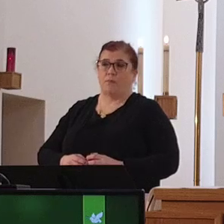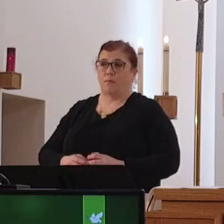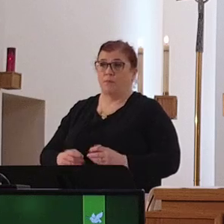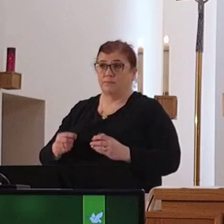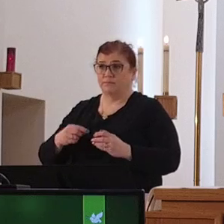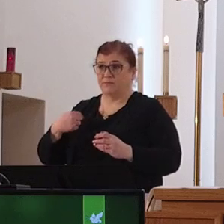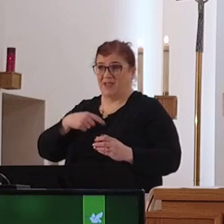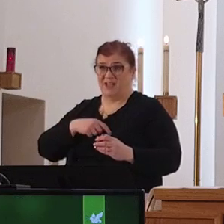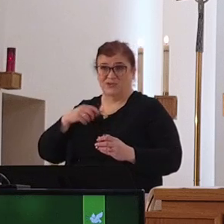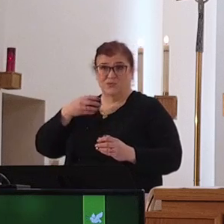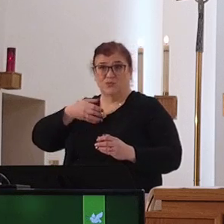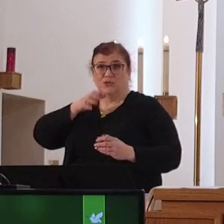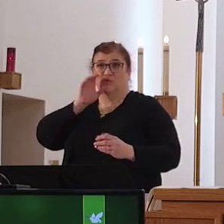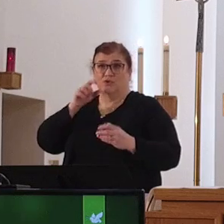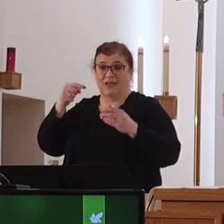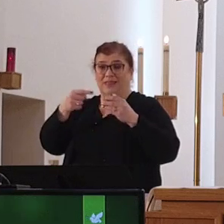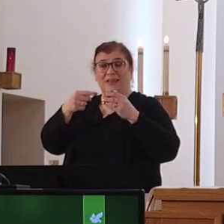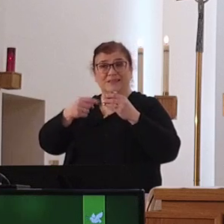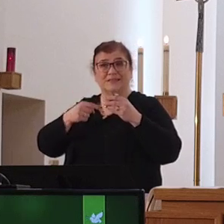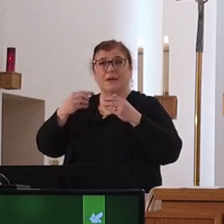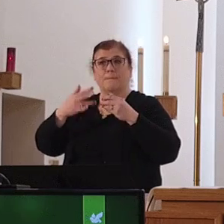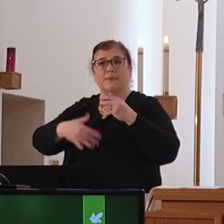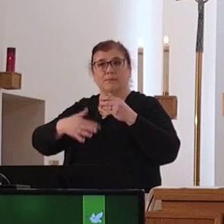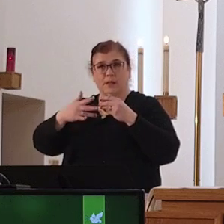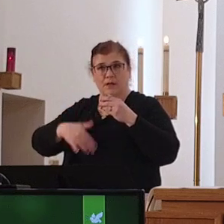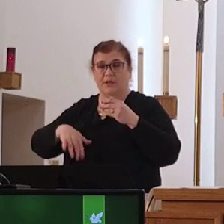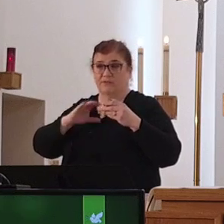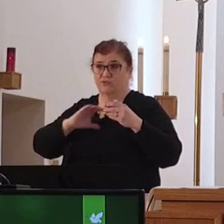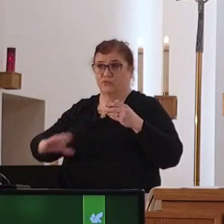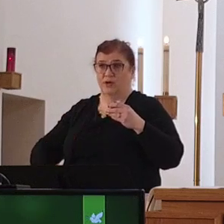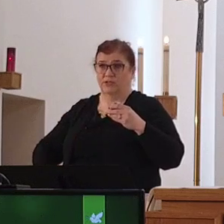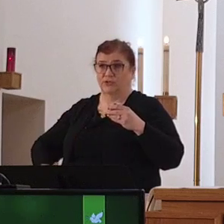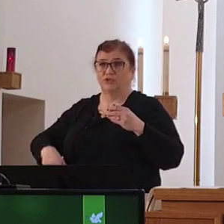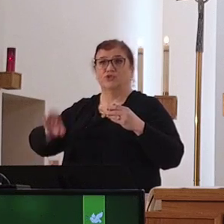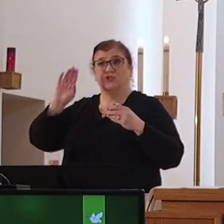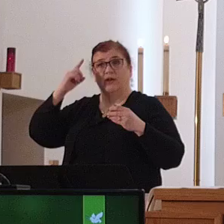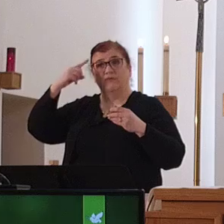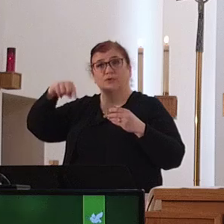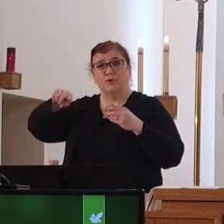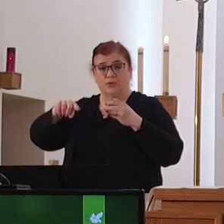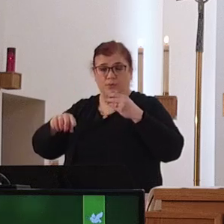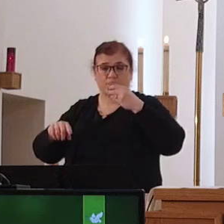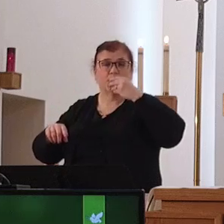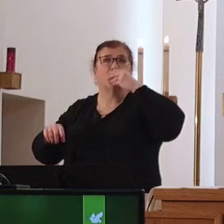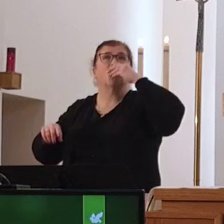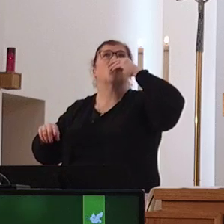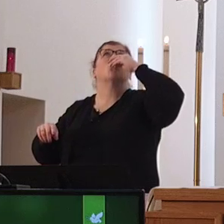And as we drink, this is the blood of Christ shed for you.